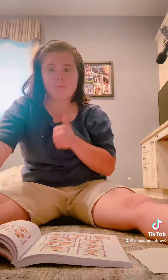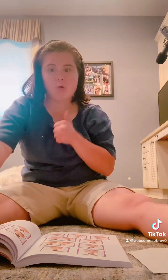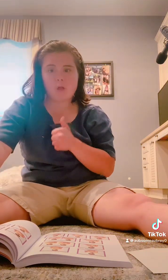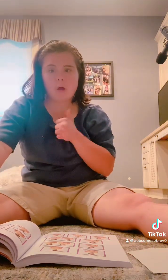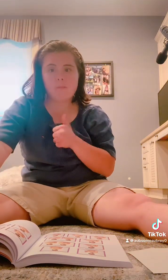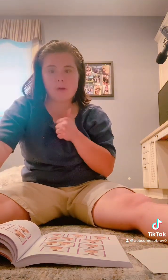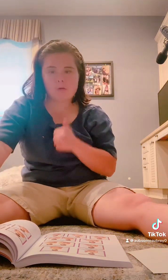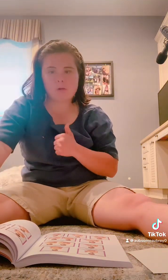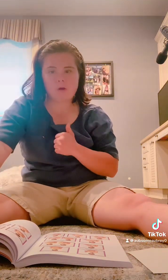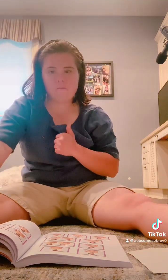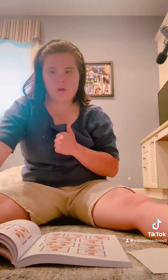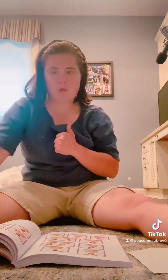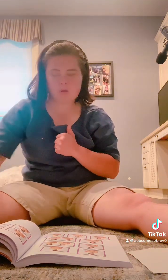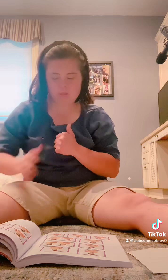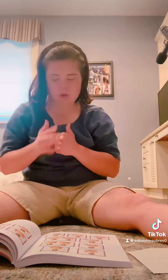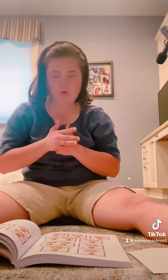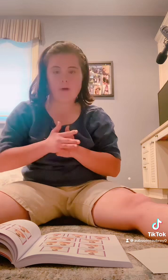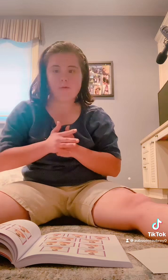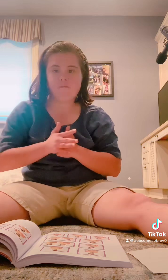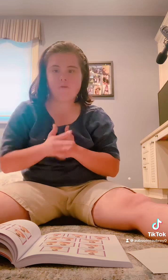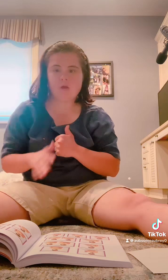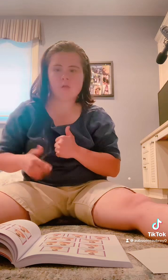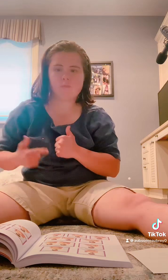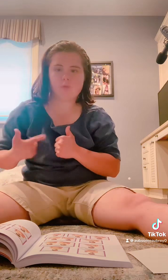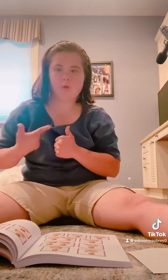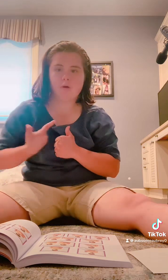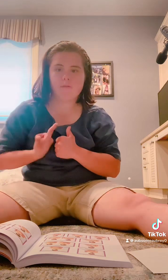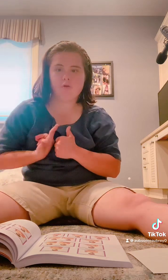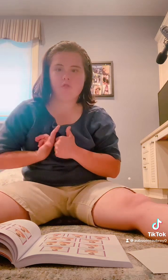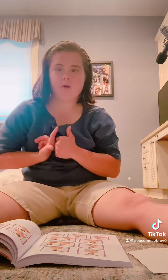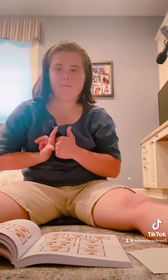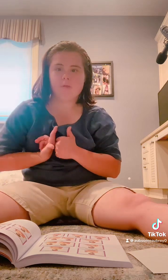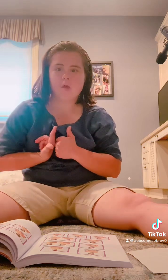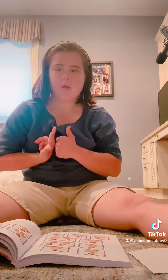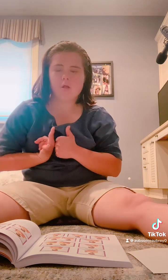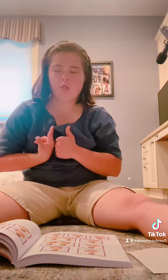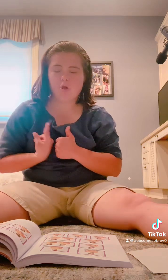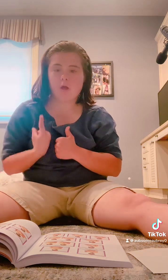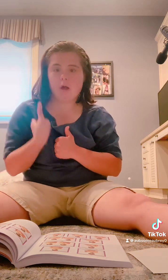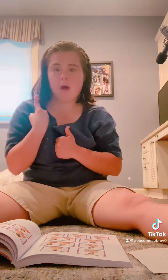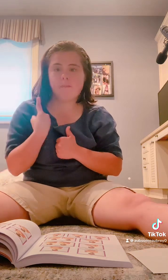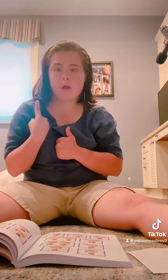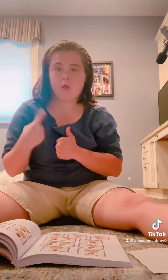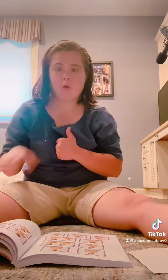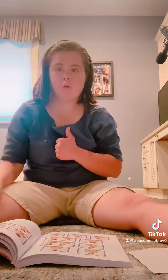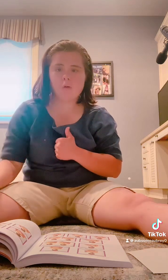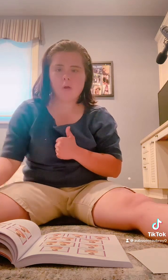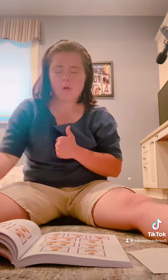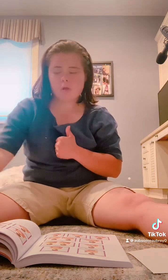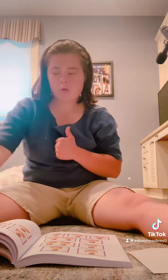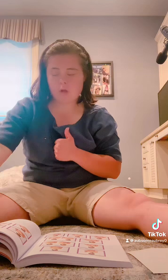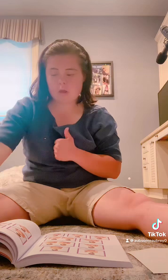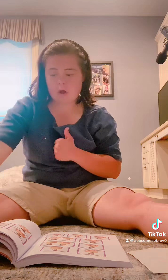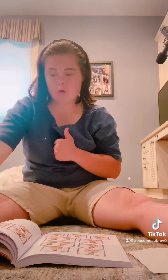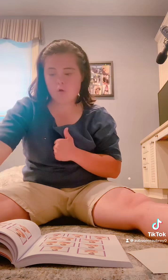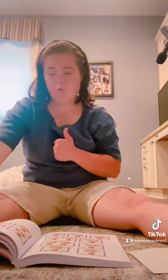pointing up at yourself, and then you have your fist, but then you have your thumb looking up at you. So that's how you